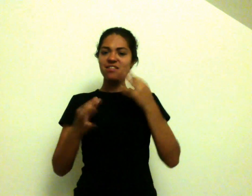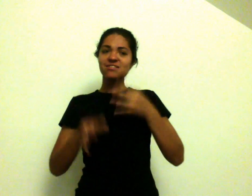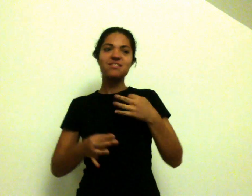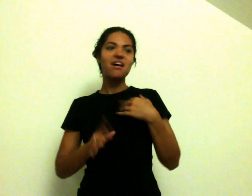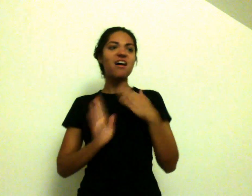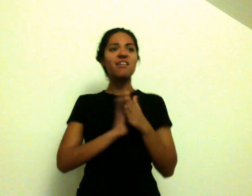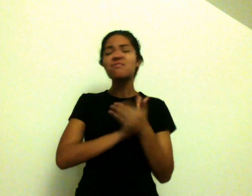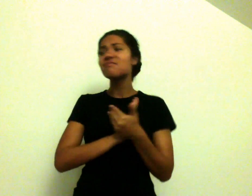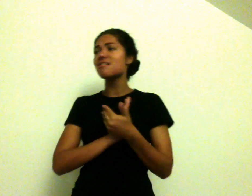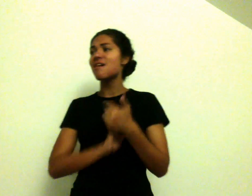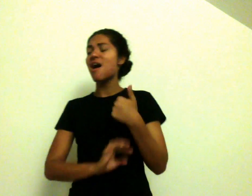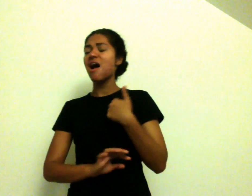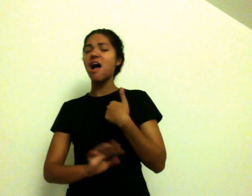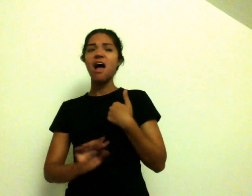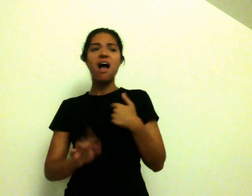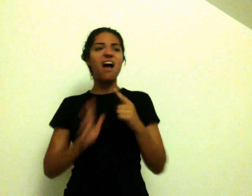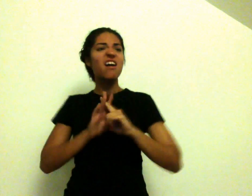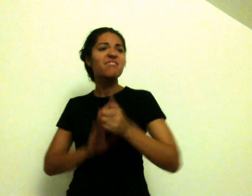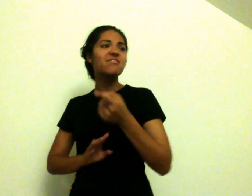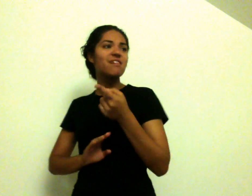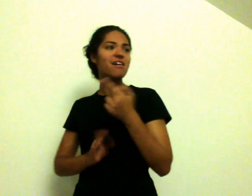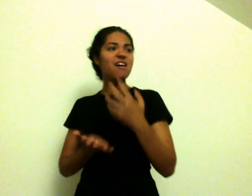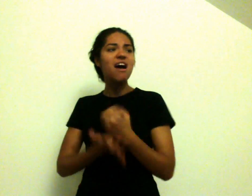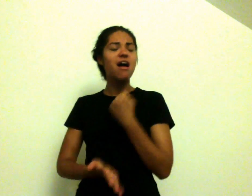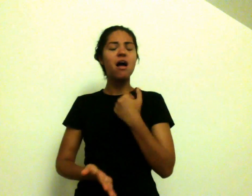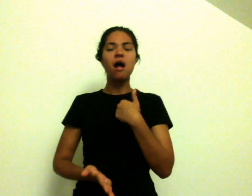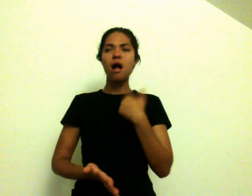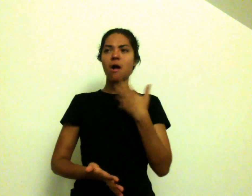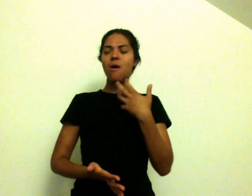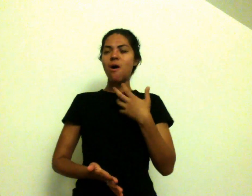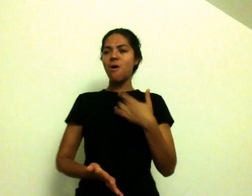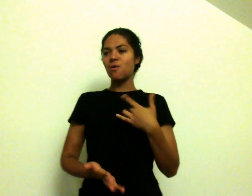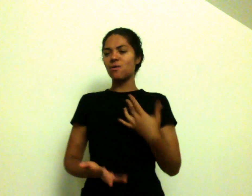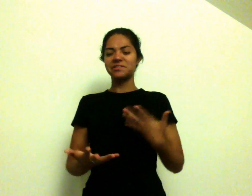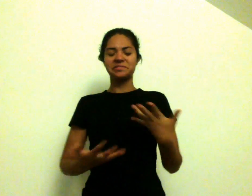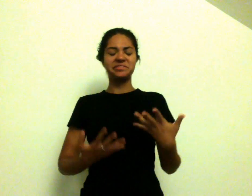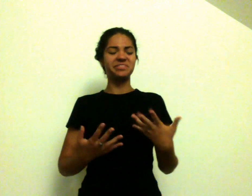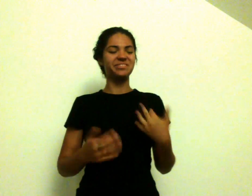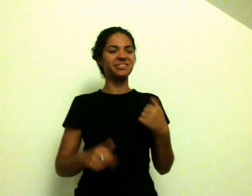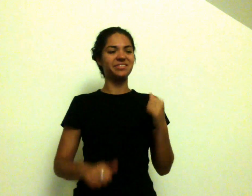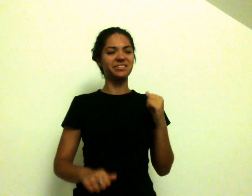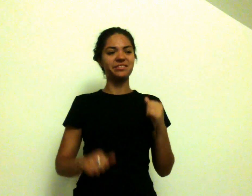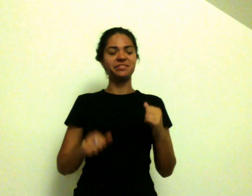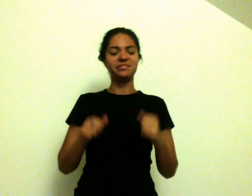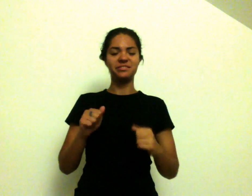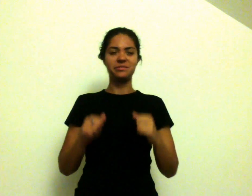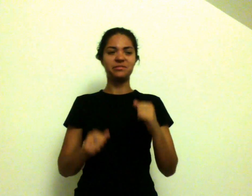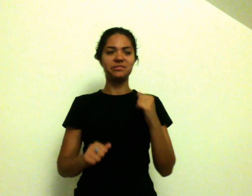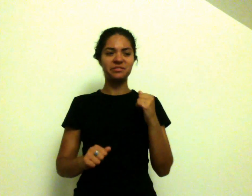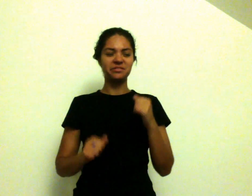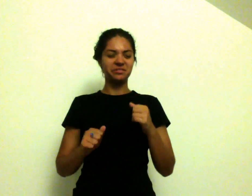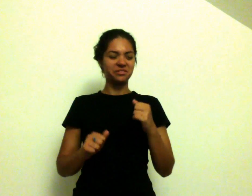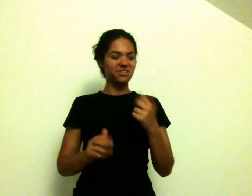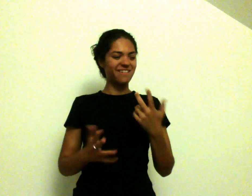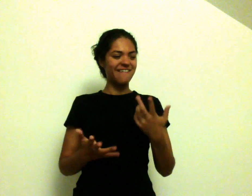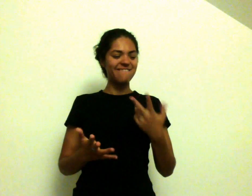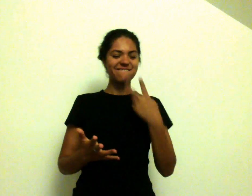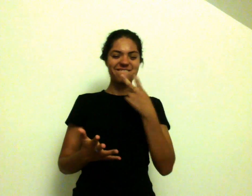because she wonders what would happen if her husband ever found out, what would this mean, and all of the ramifications back and forth. Finally, she